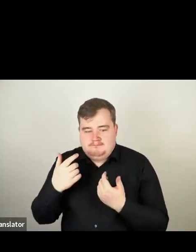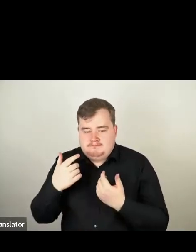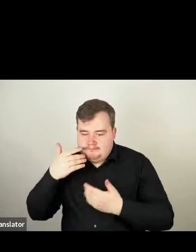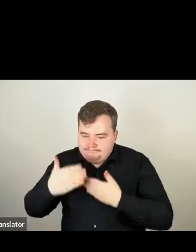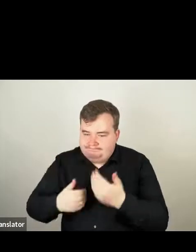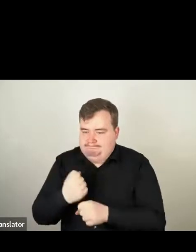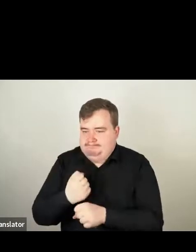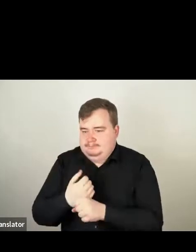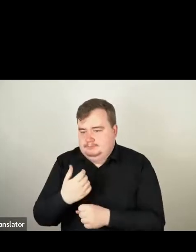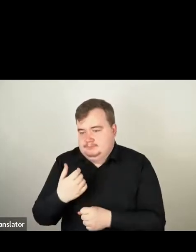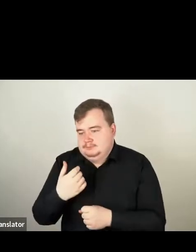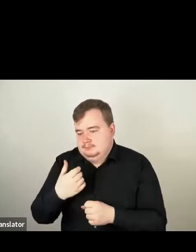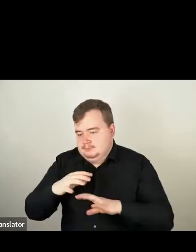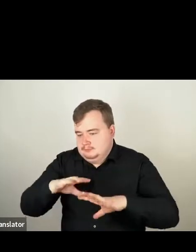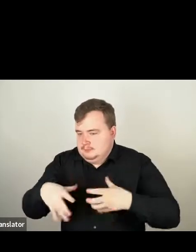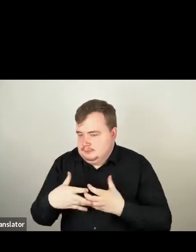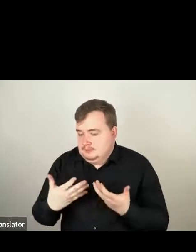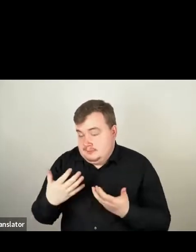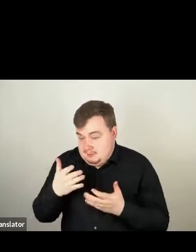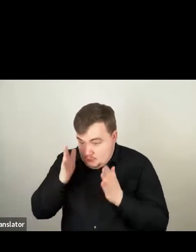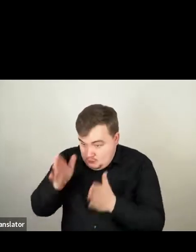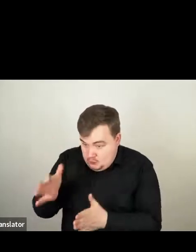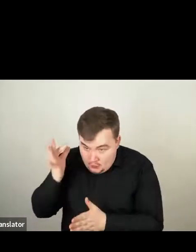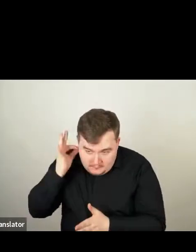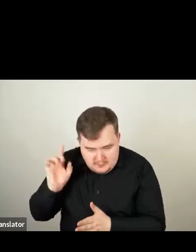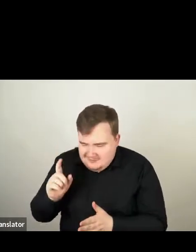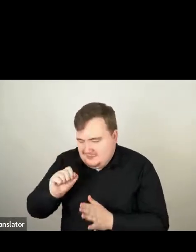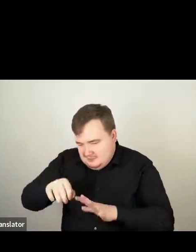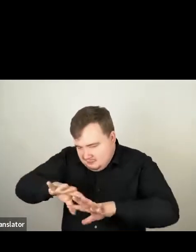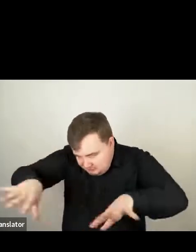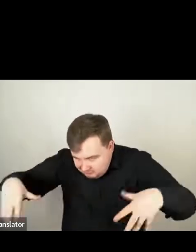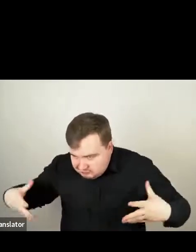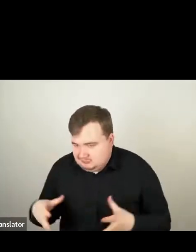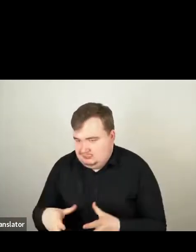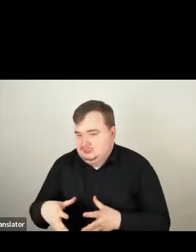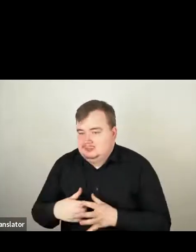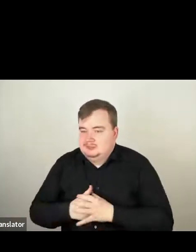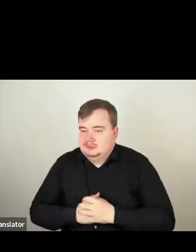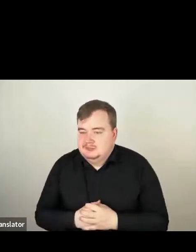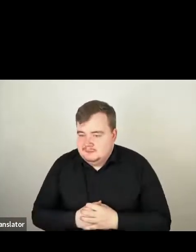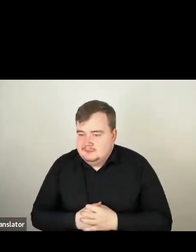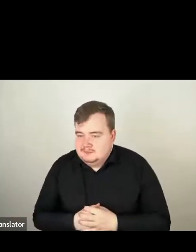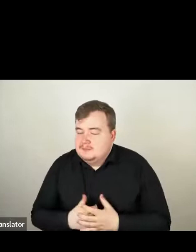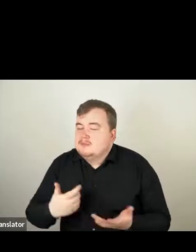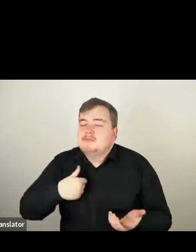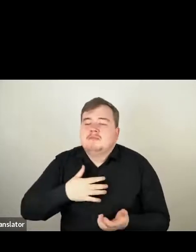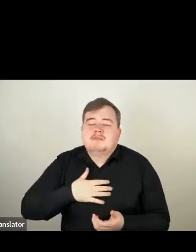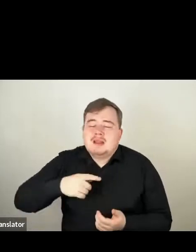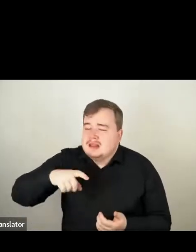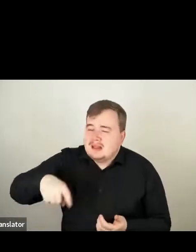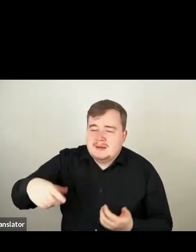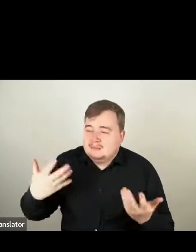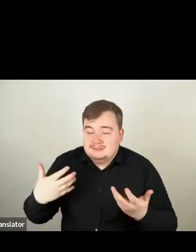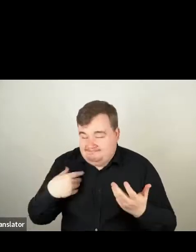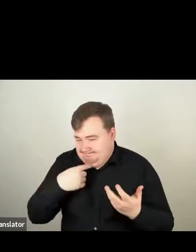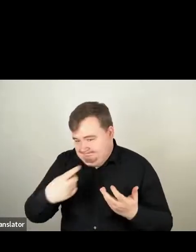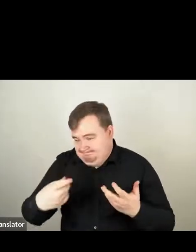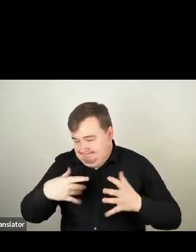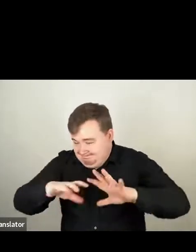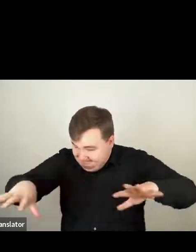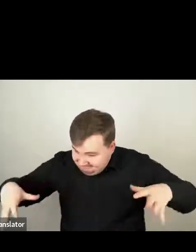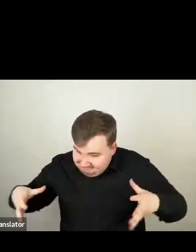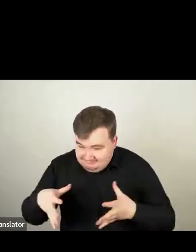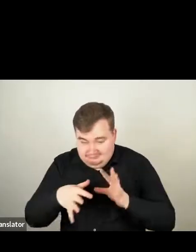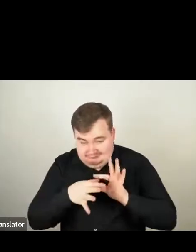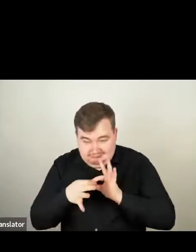we are owning our time by this. We know when we need to be in the plenary to vote. That's one